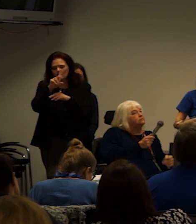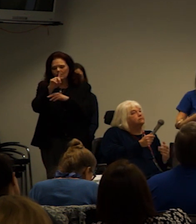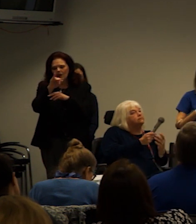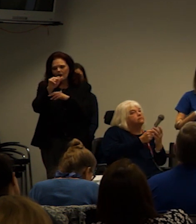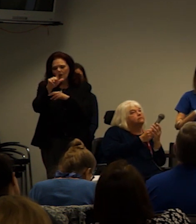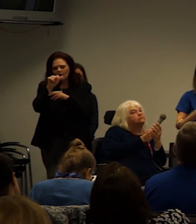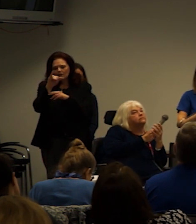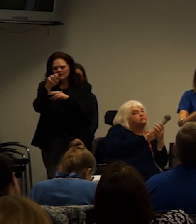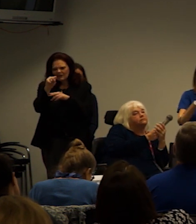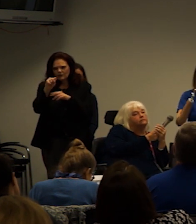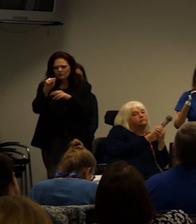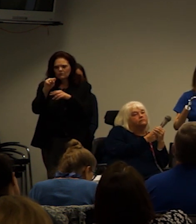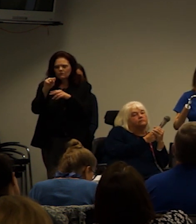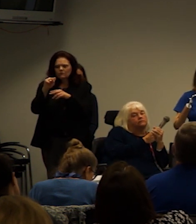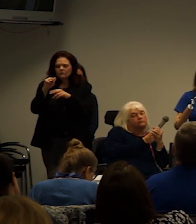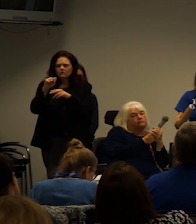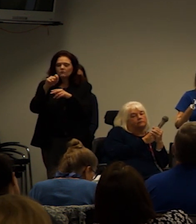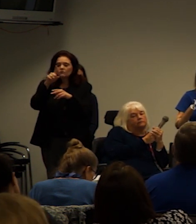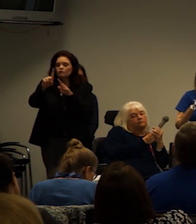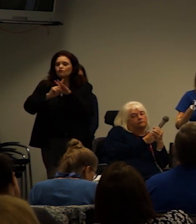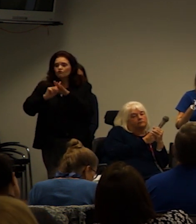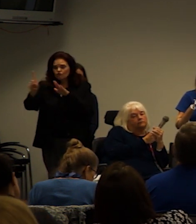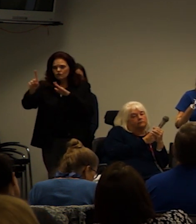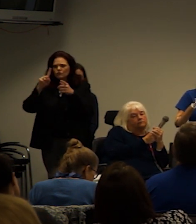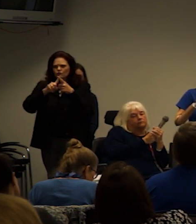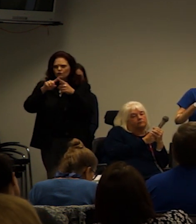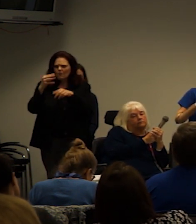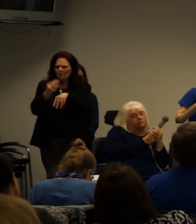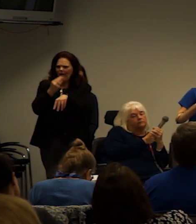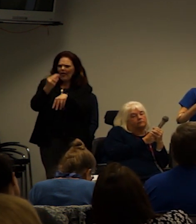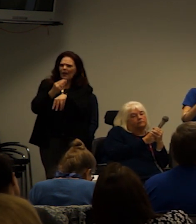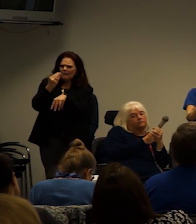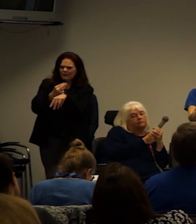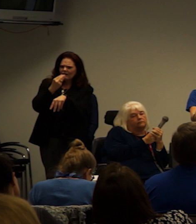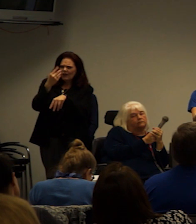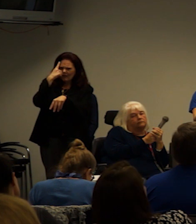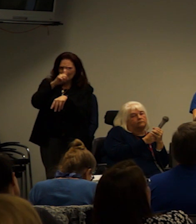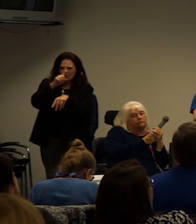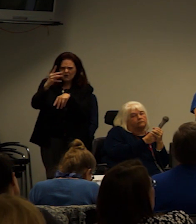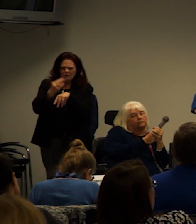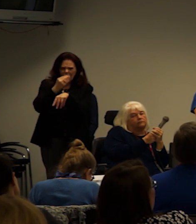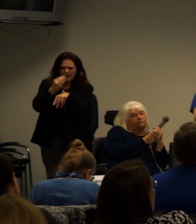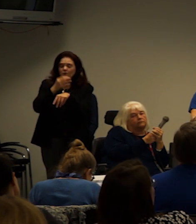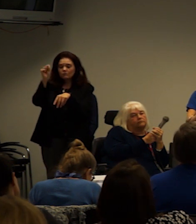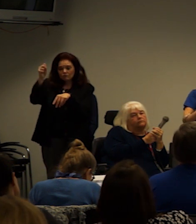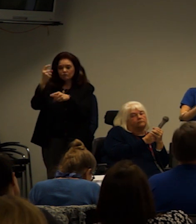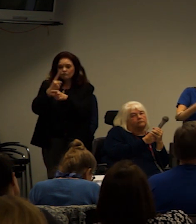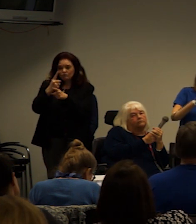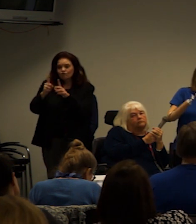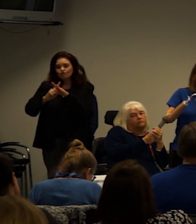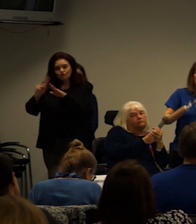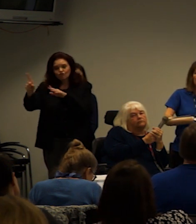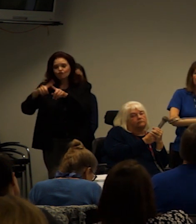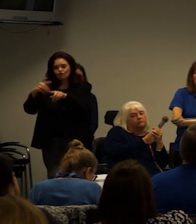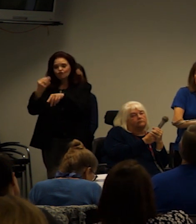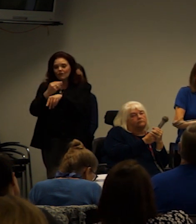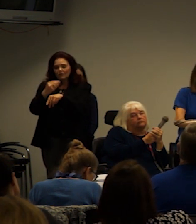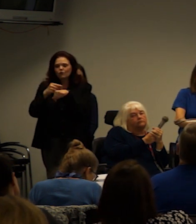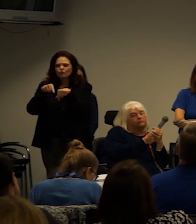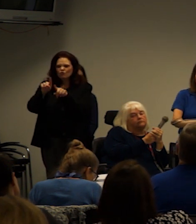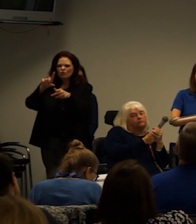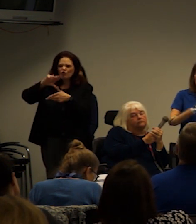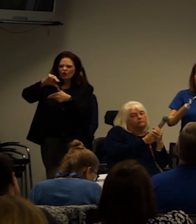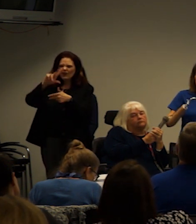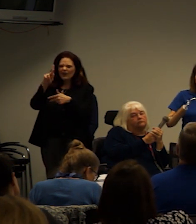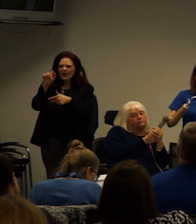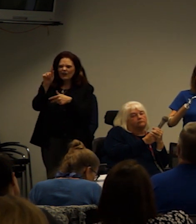of Hurricane Katrina, he had evacuated actually to Miami, I think. Miami, is that right, Bobby? Yeah. He had evacuated to Miami,